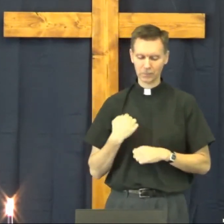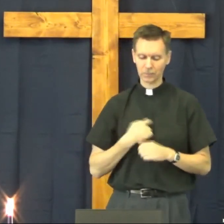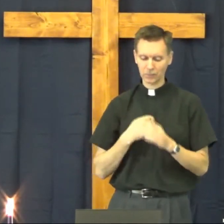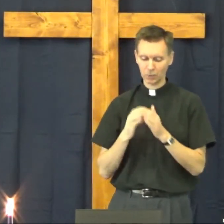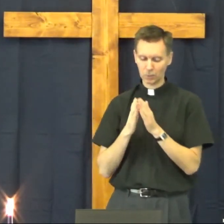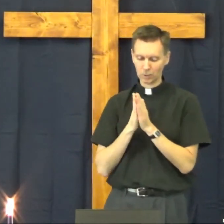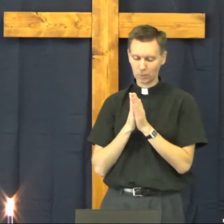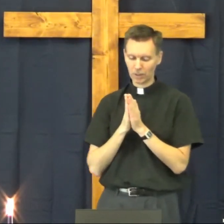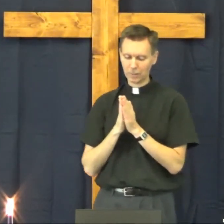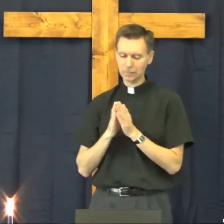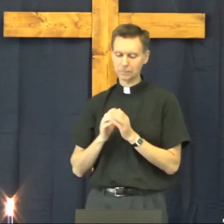We pray.